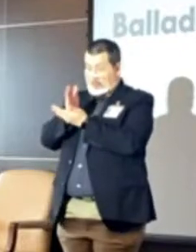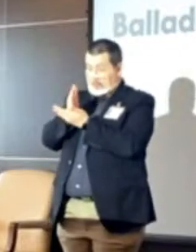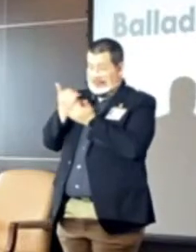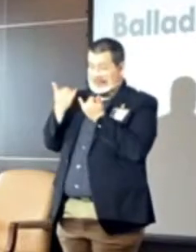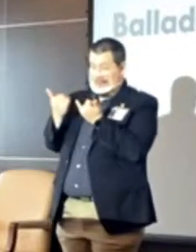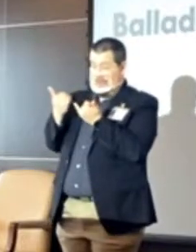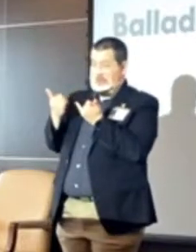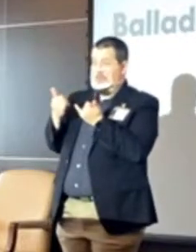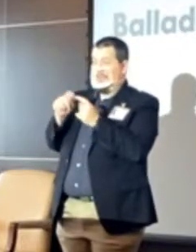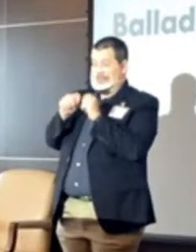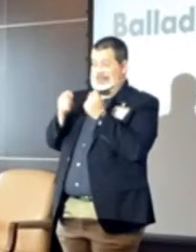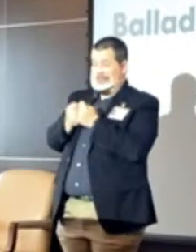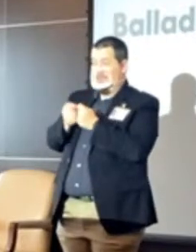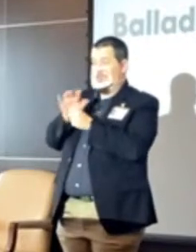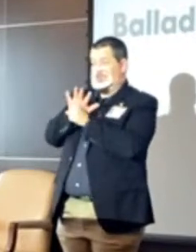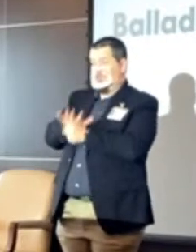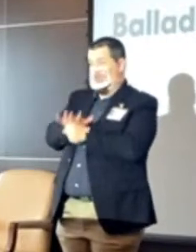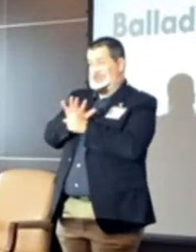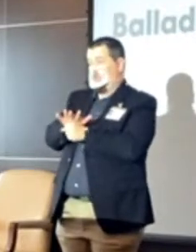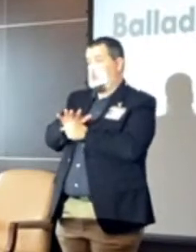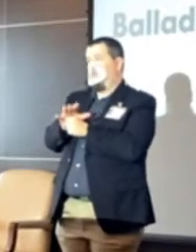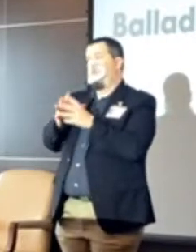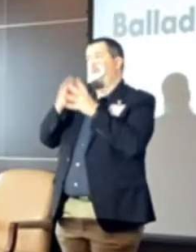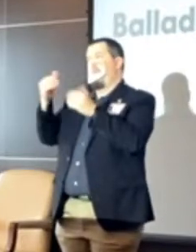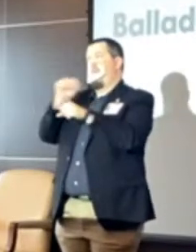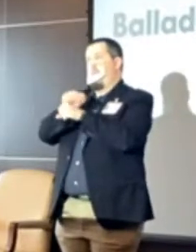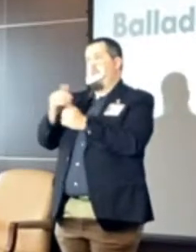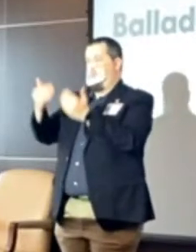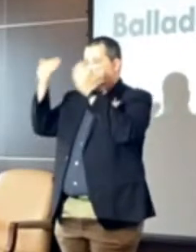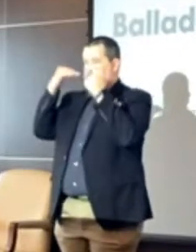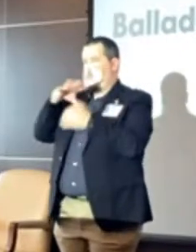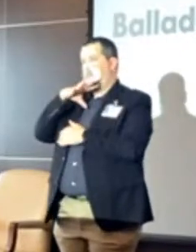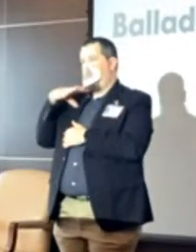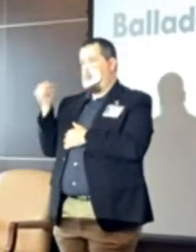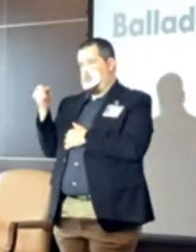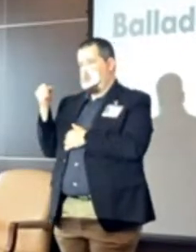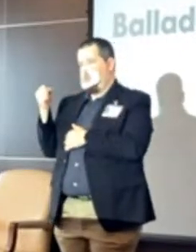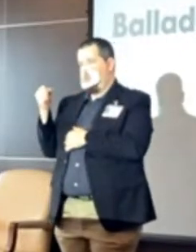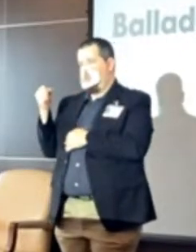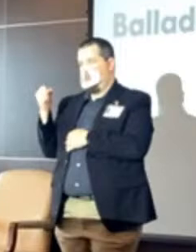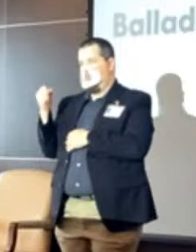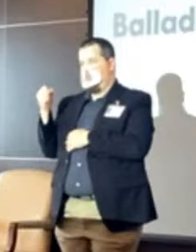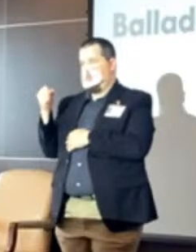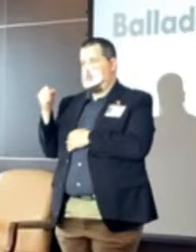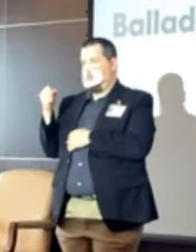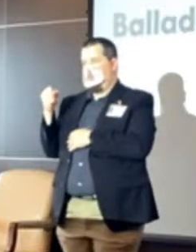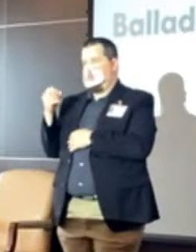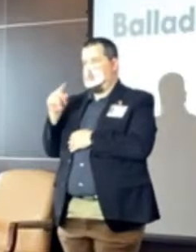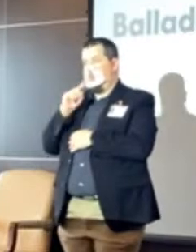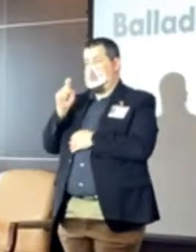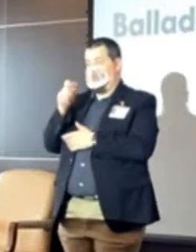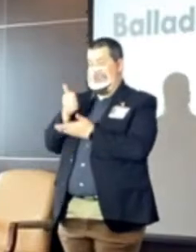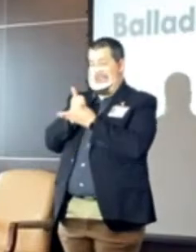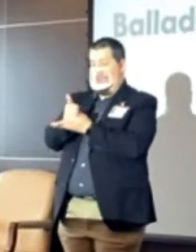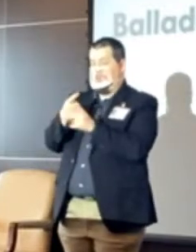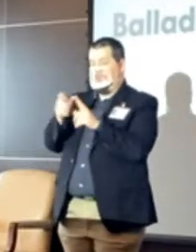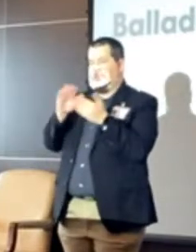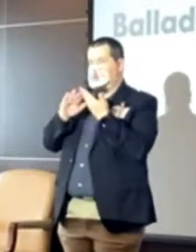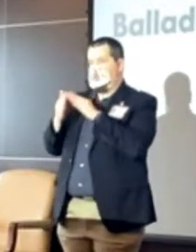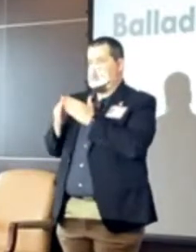today. Our team is very stressed. They're overworked. They're getting burned out. So we really need mitigation from our